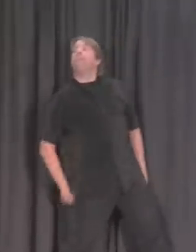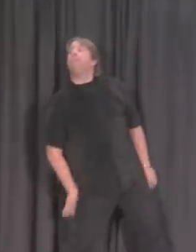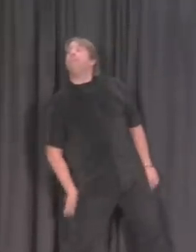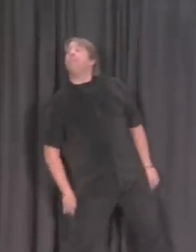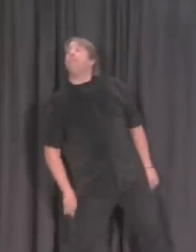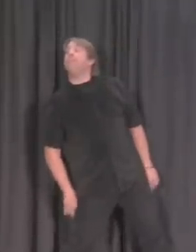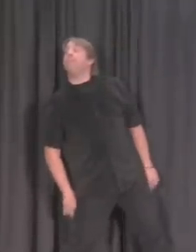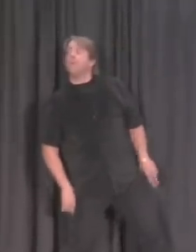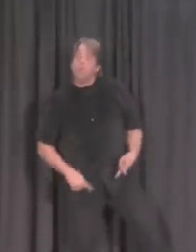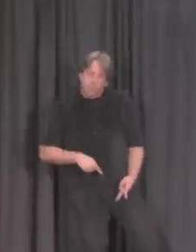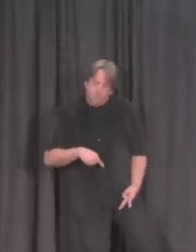door.